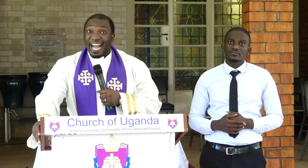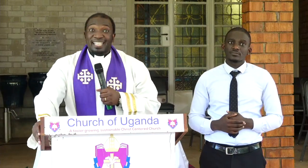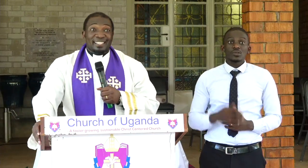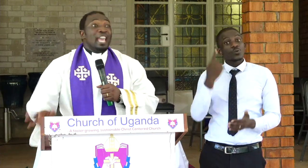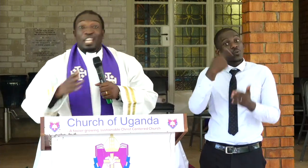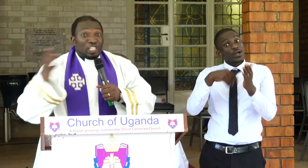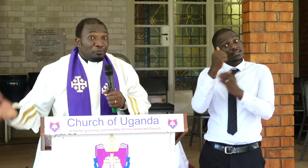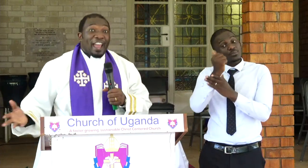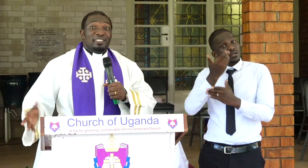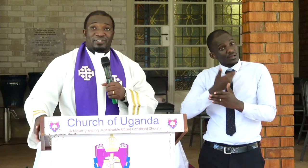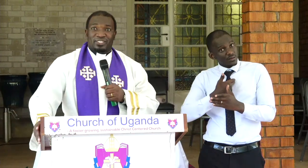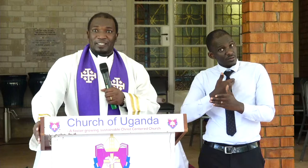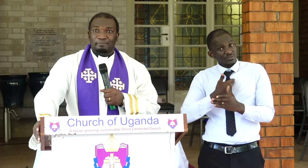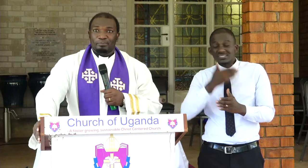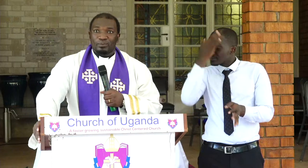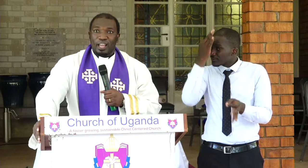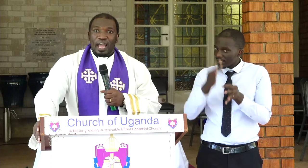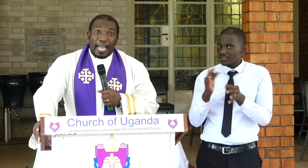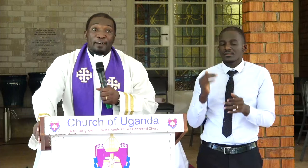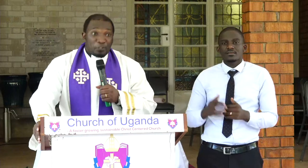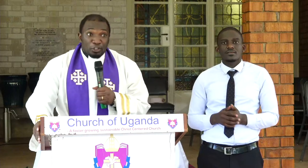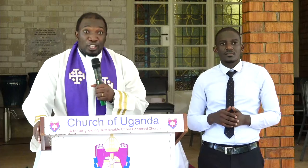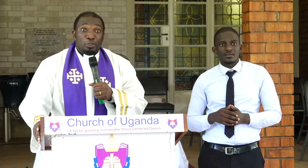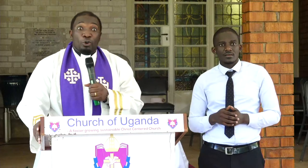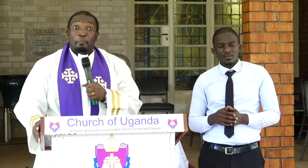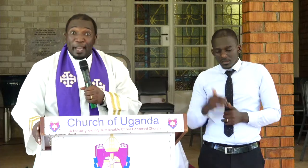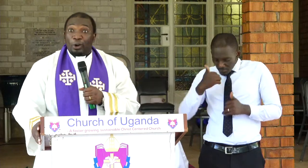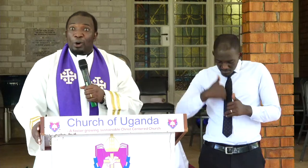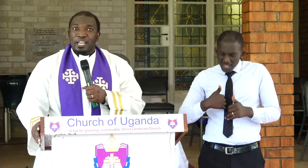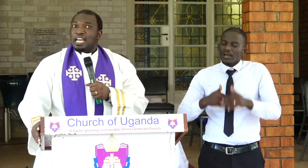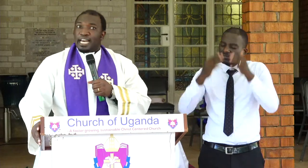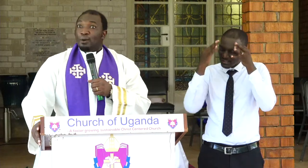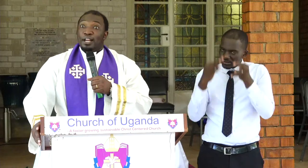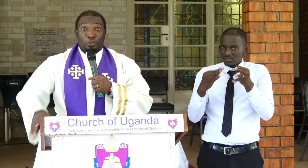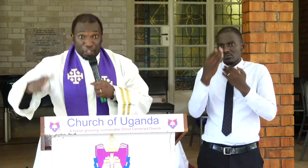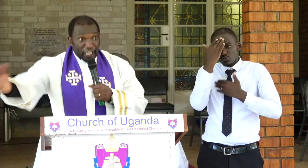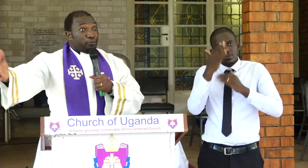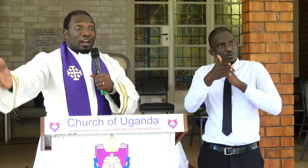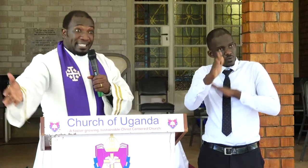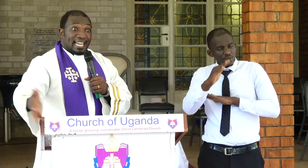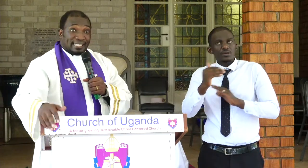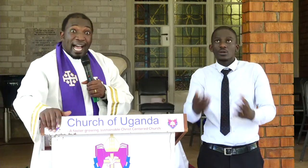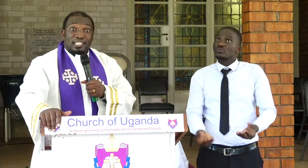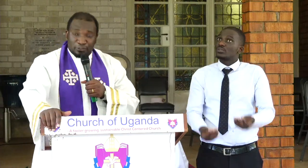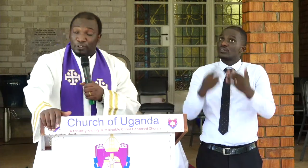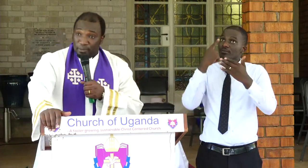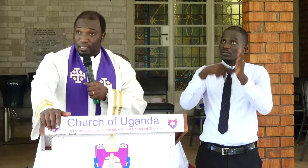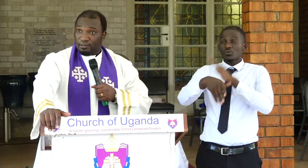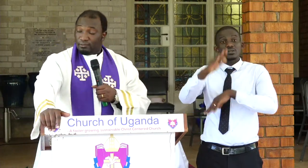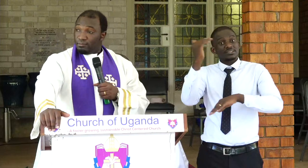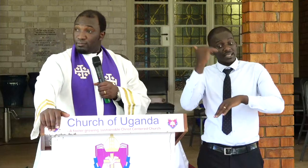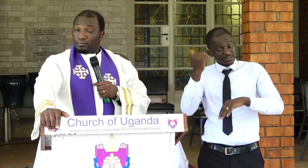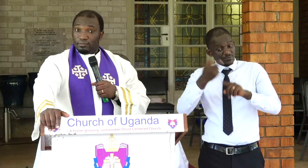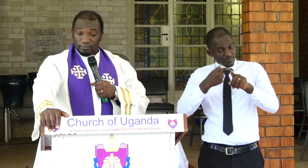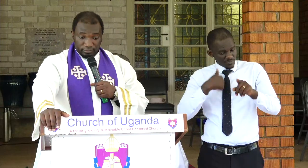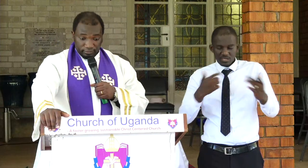What he has is faith. I have chosen to obey God, and I want to give what he has asked from me.